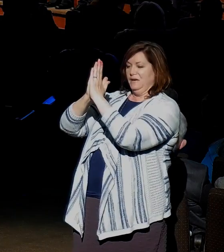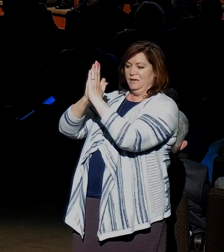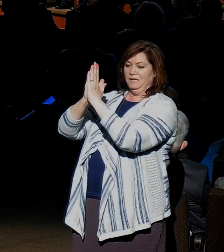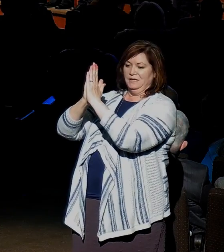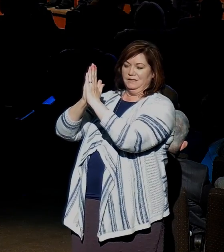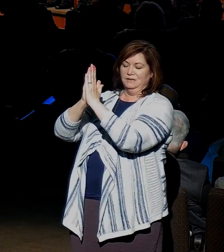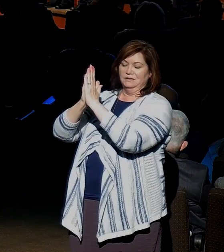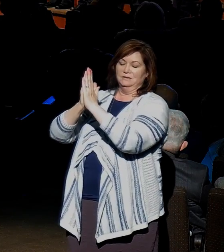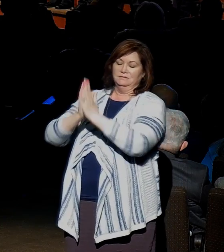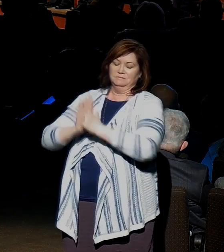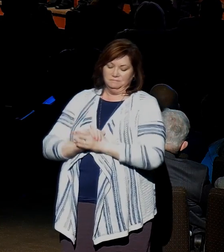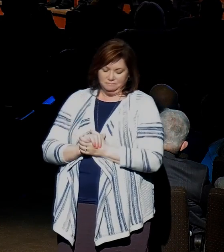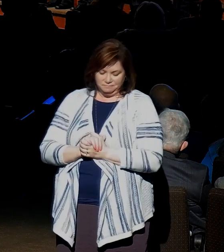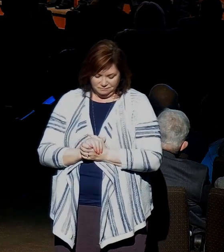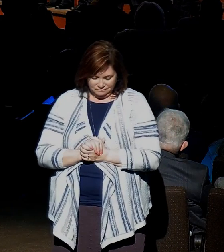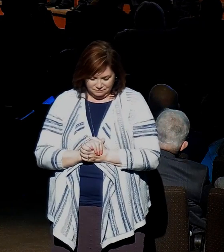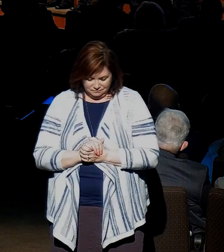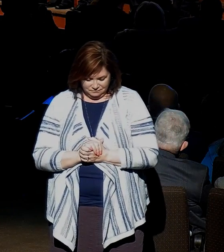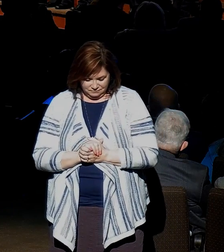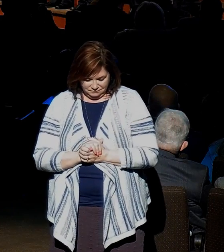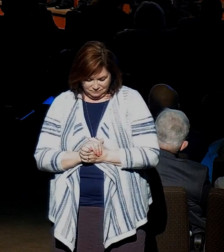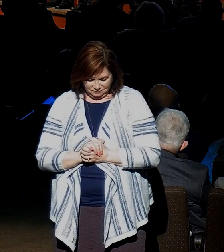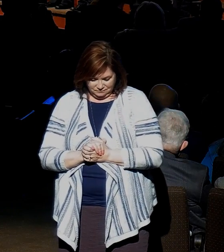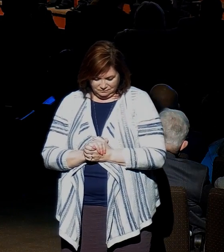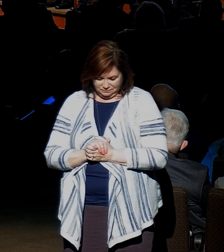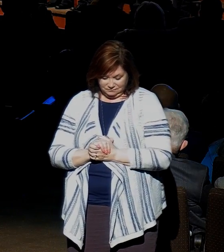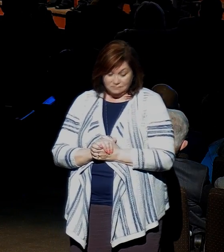pray. We